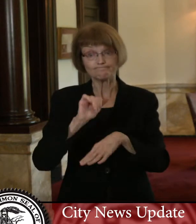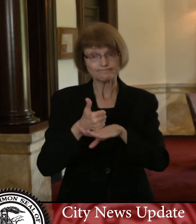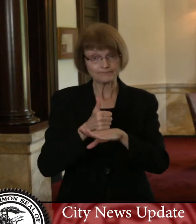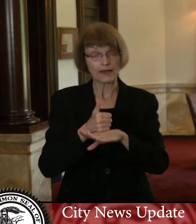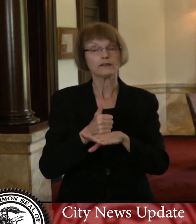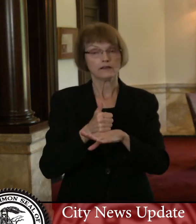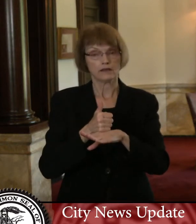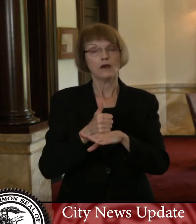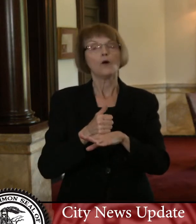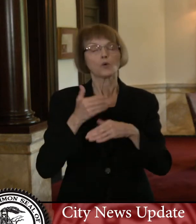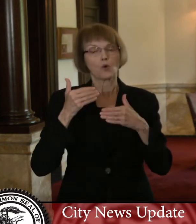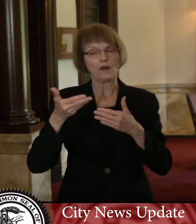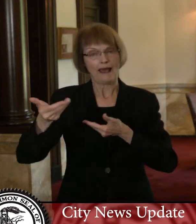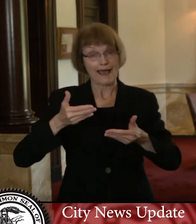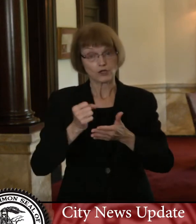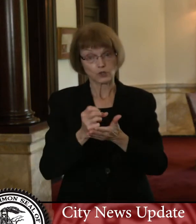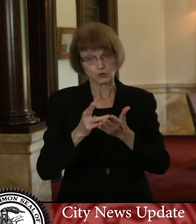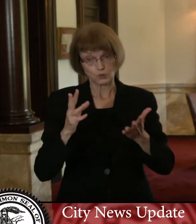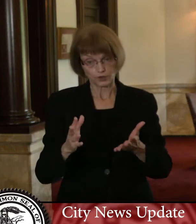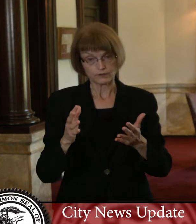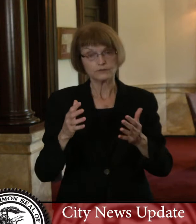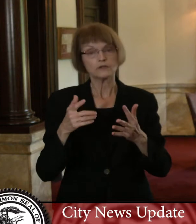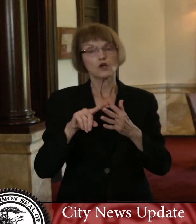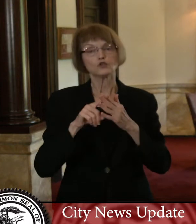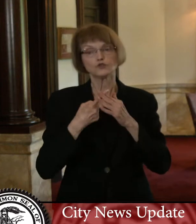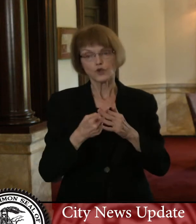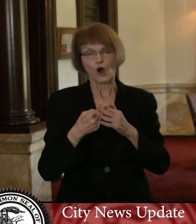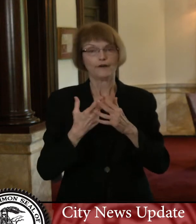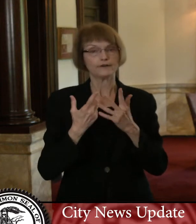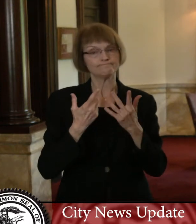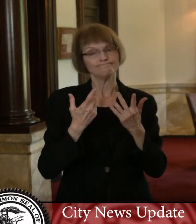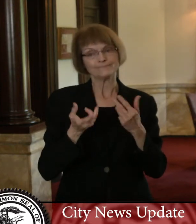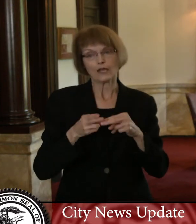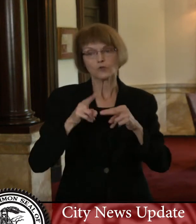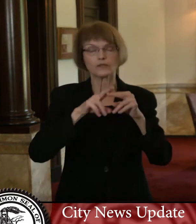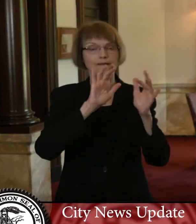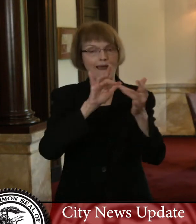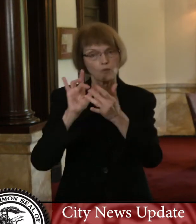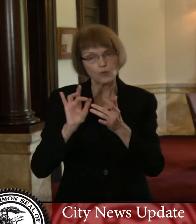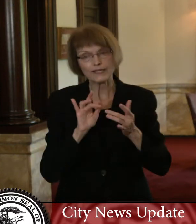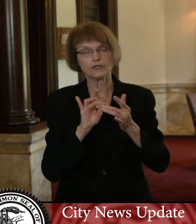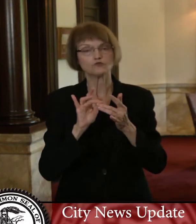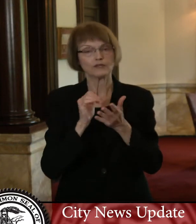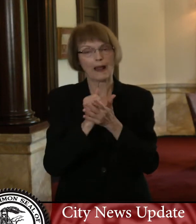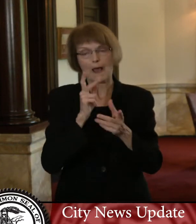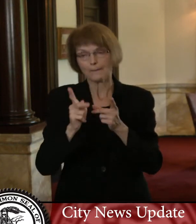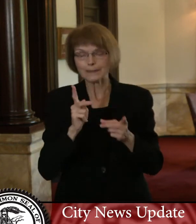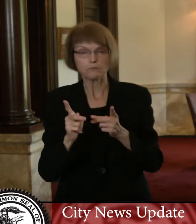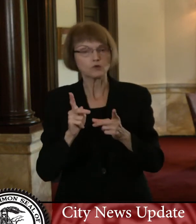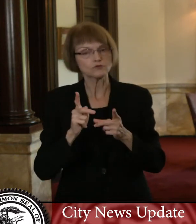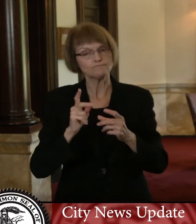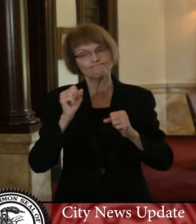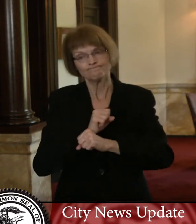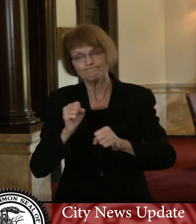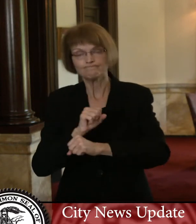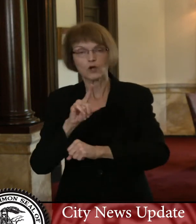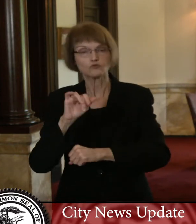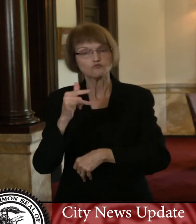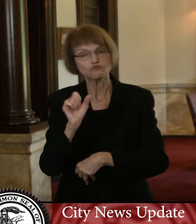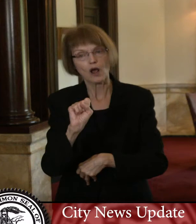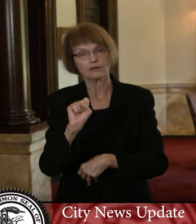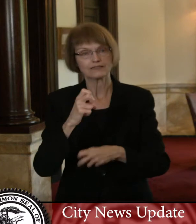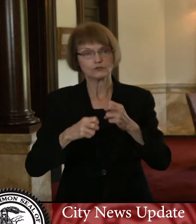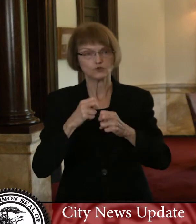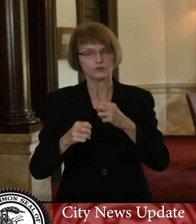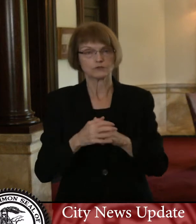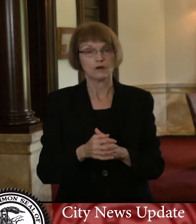workers and have them reach out, increased outreach to our communities to help them with drug issues. Thank